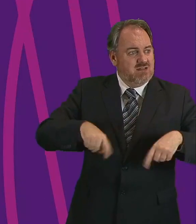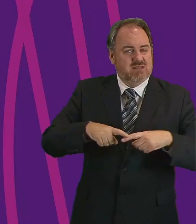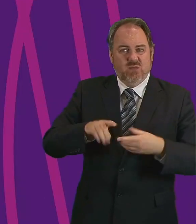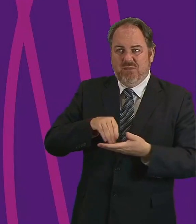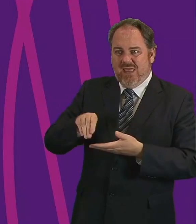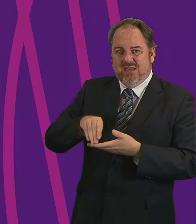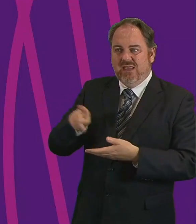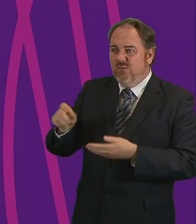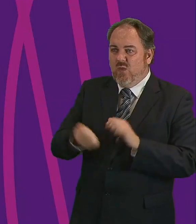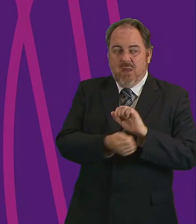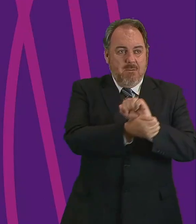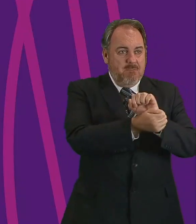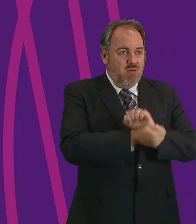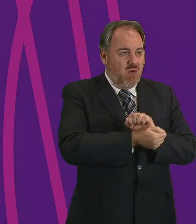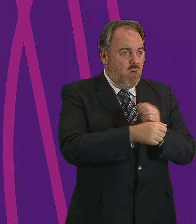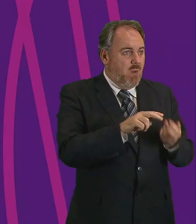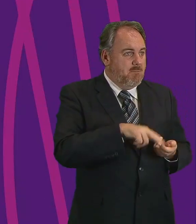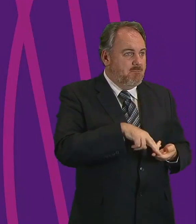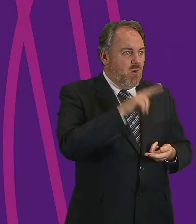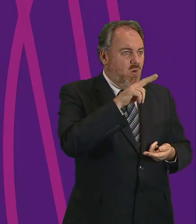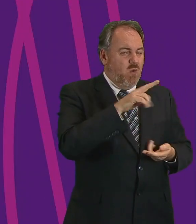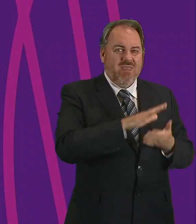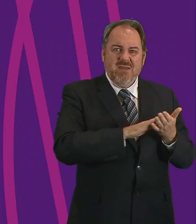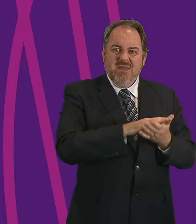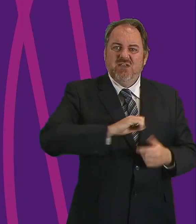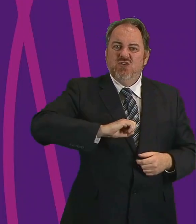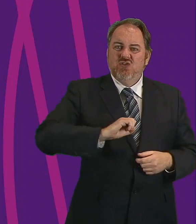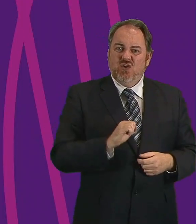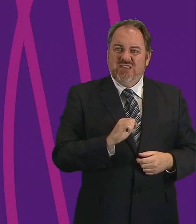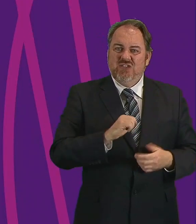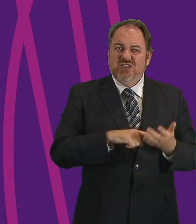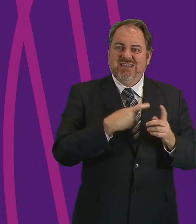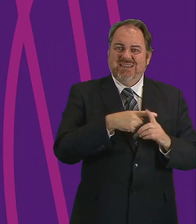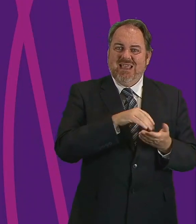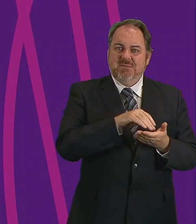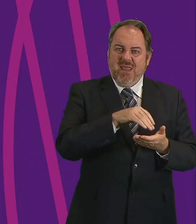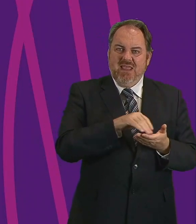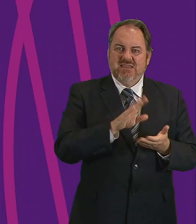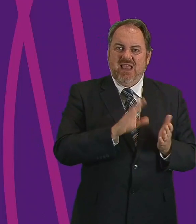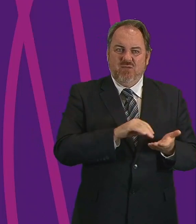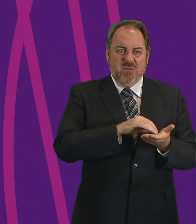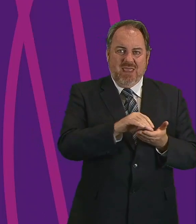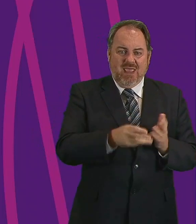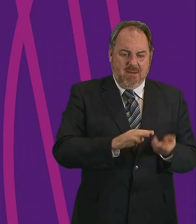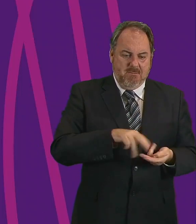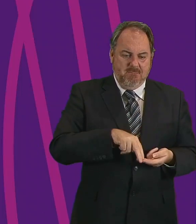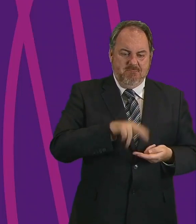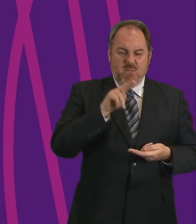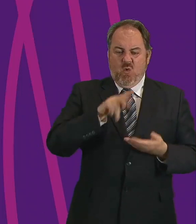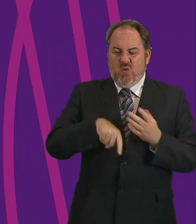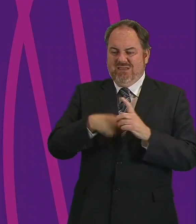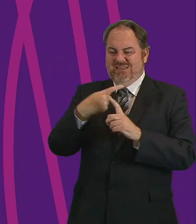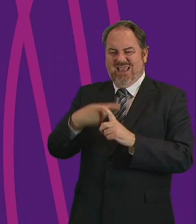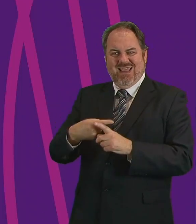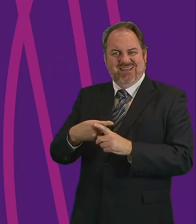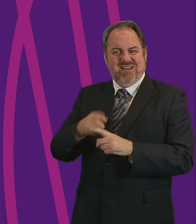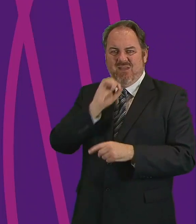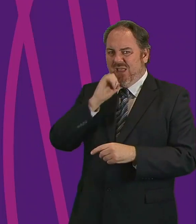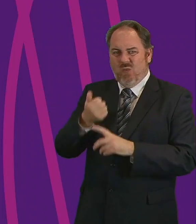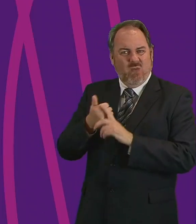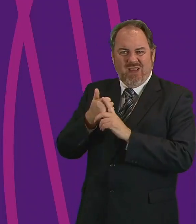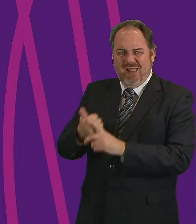more borrowing powers, then Scottish taxpayers will have to pay more towards the bill. That won't help, that will